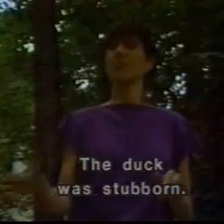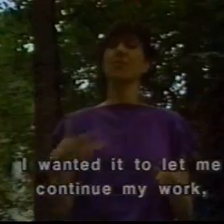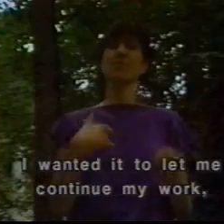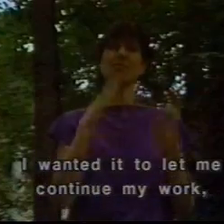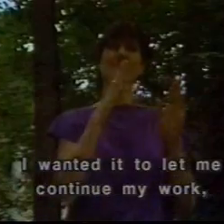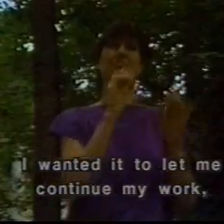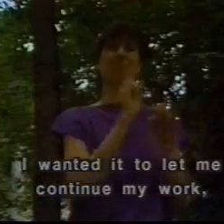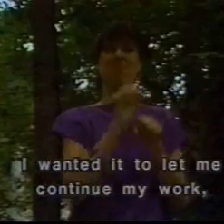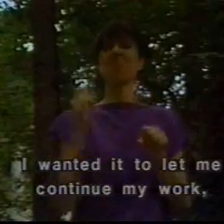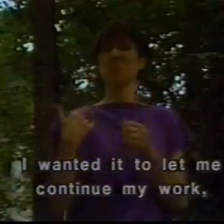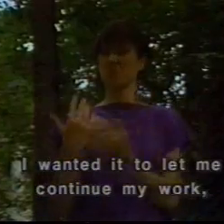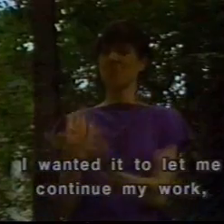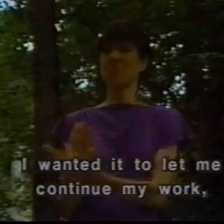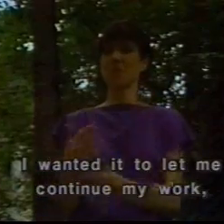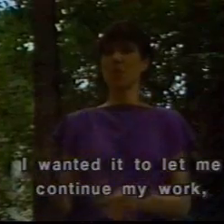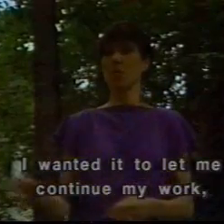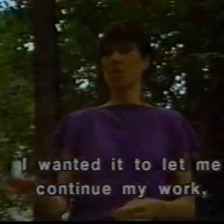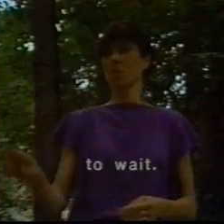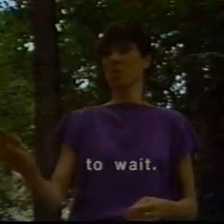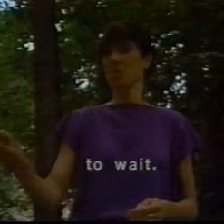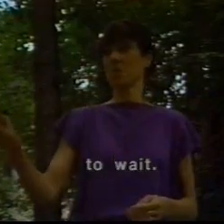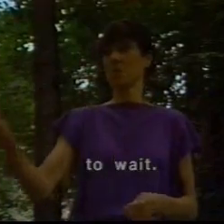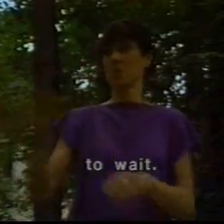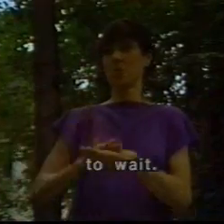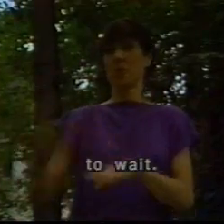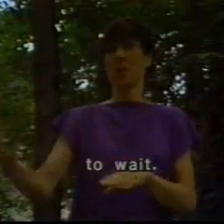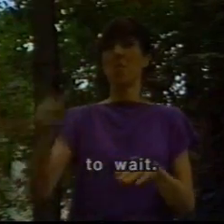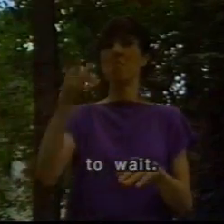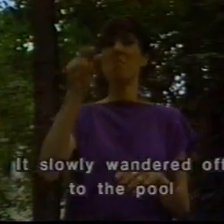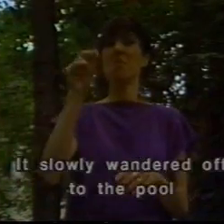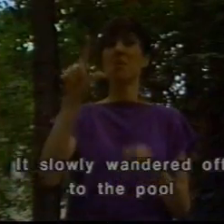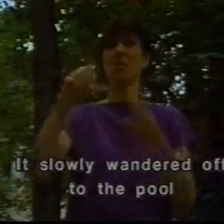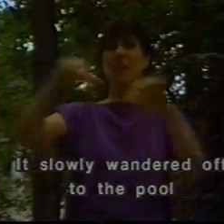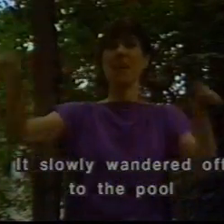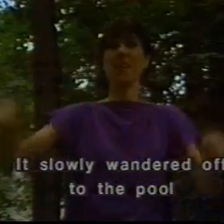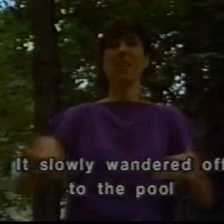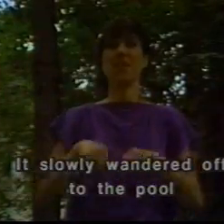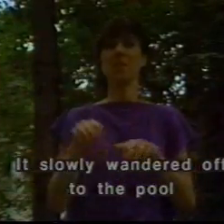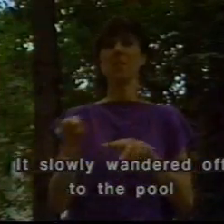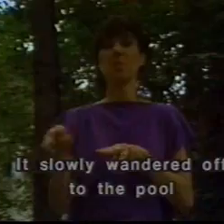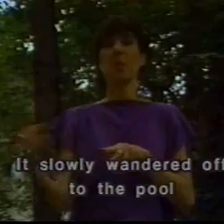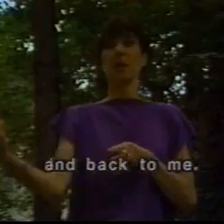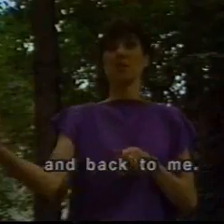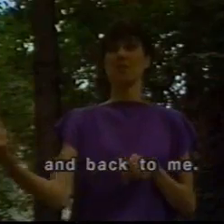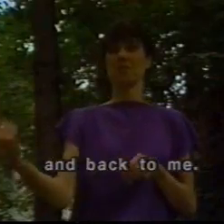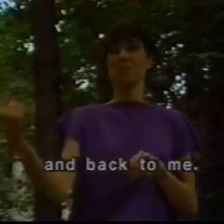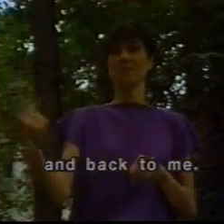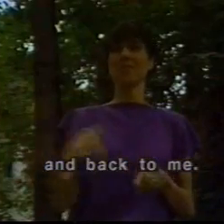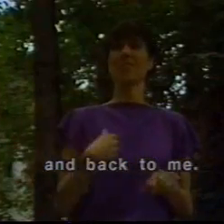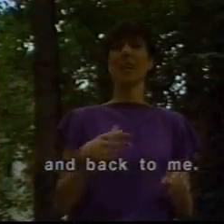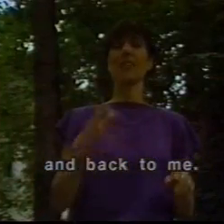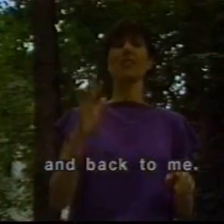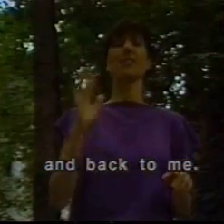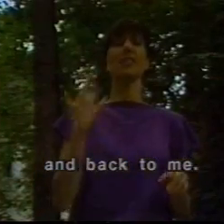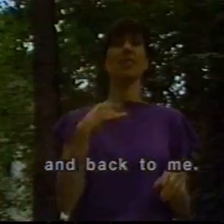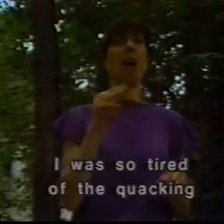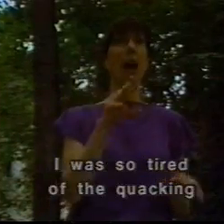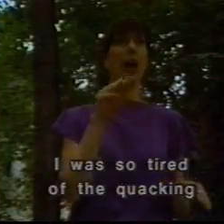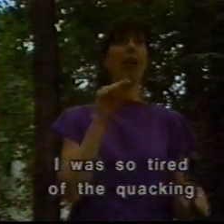it to let me continue my work, to wait. It slowly wandered off to the pool and back to me. I was so tired of